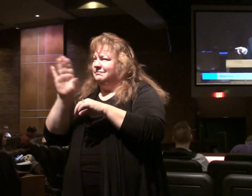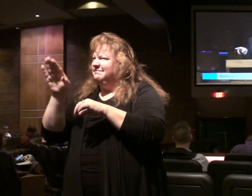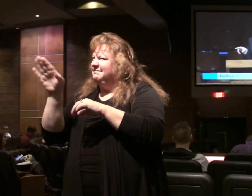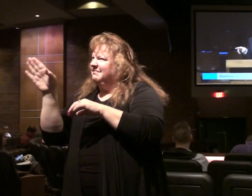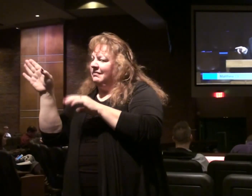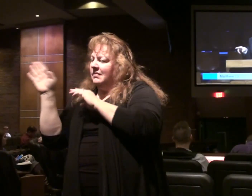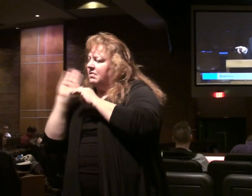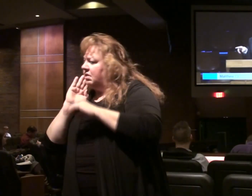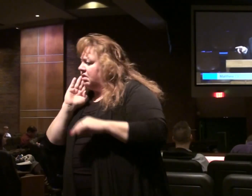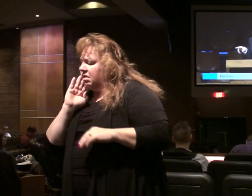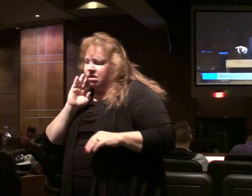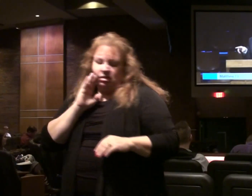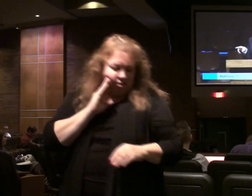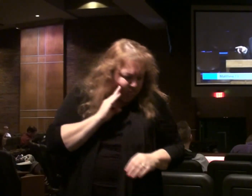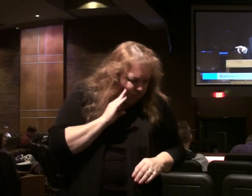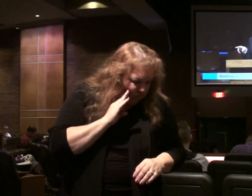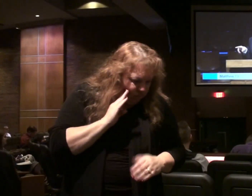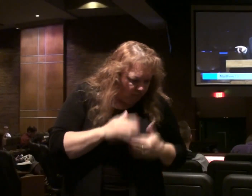of God.